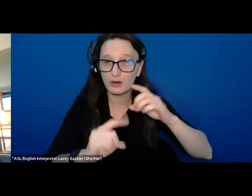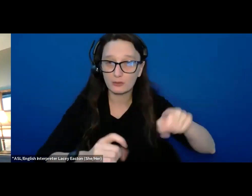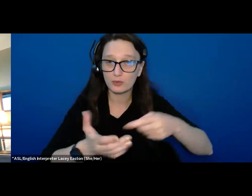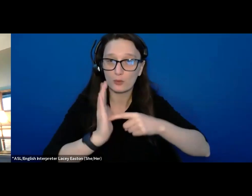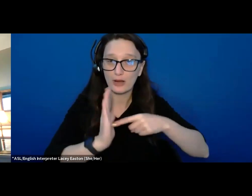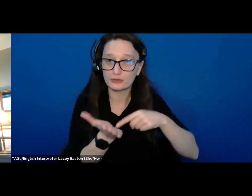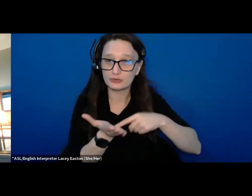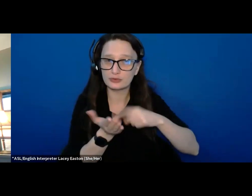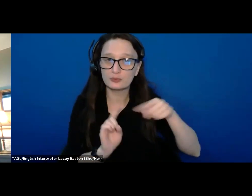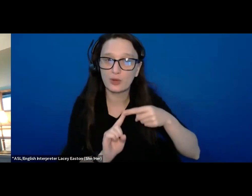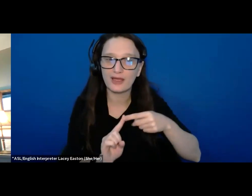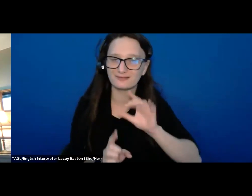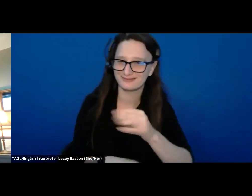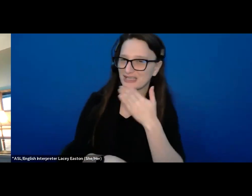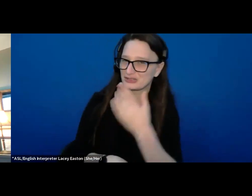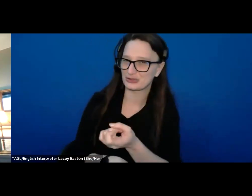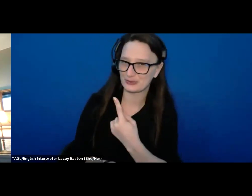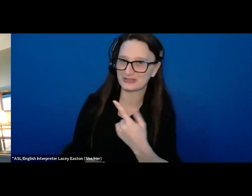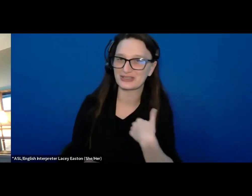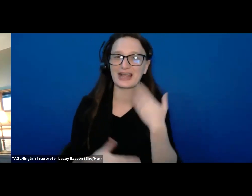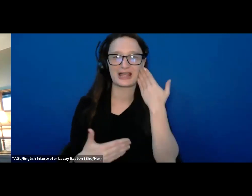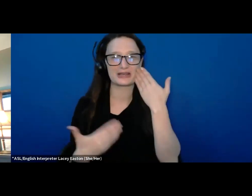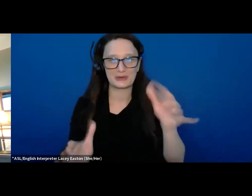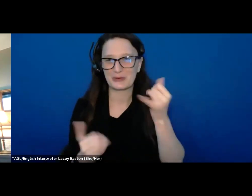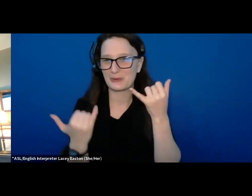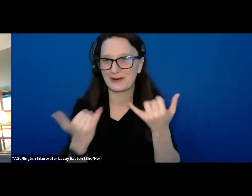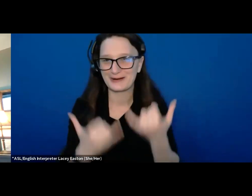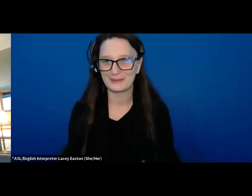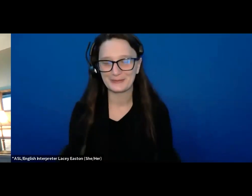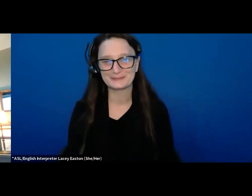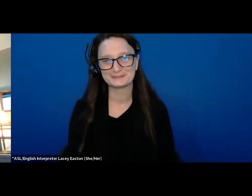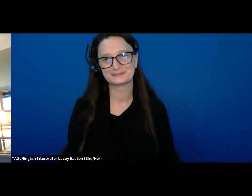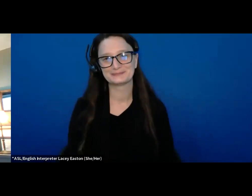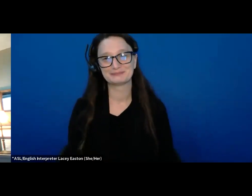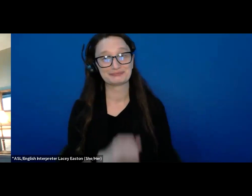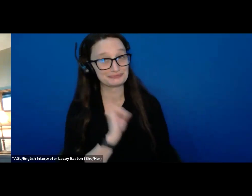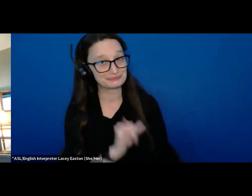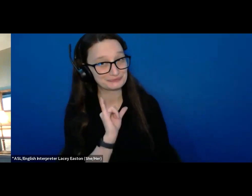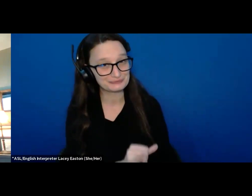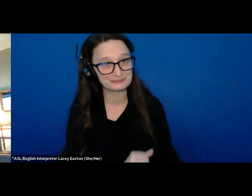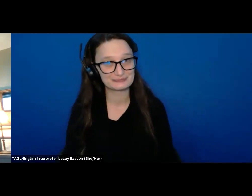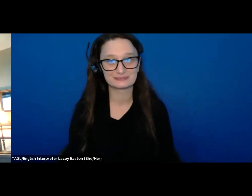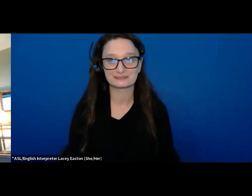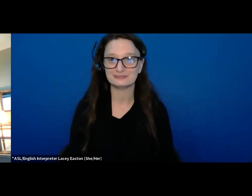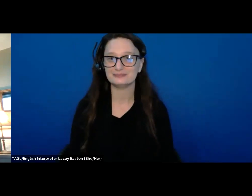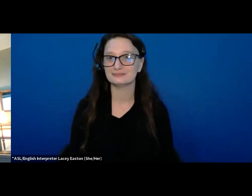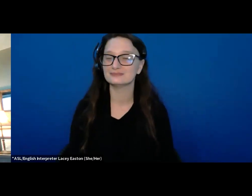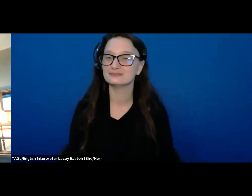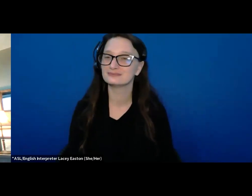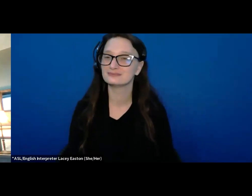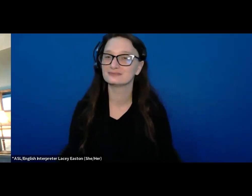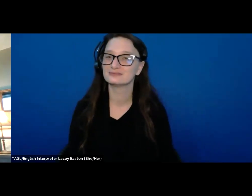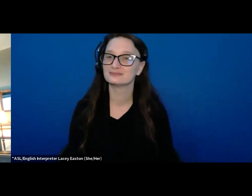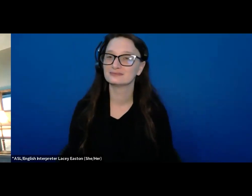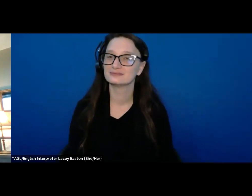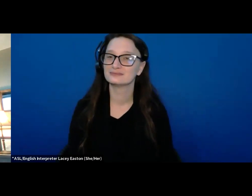that's a great question. I actually don't have that information. Ooh, we're probably, I'm assuming we're a few months